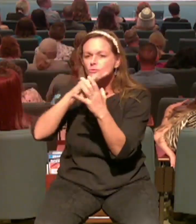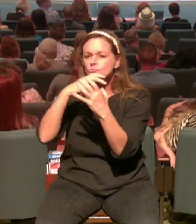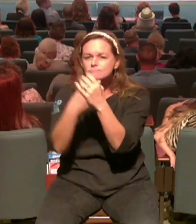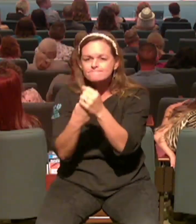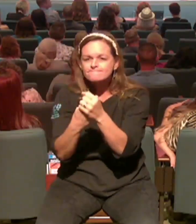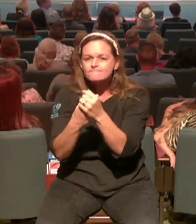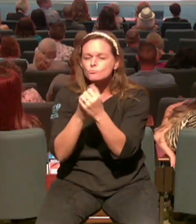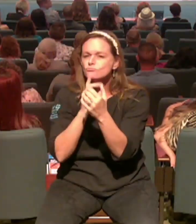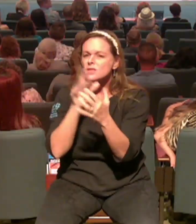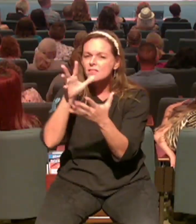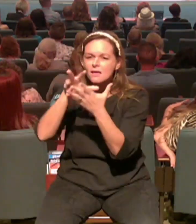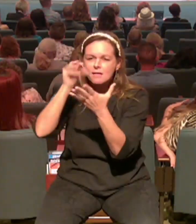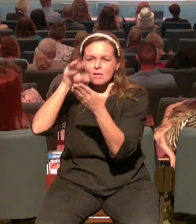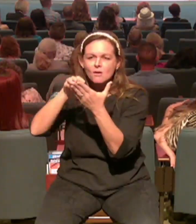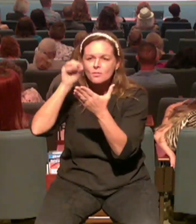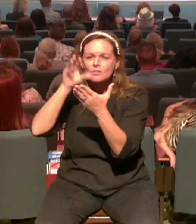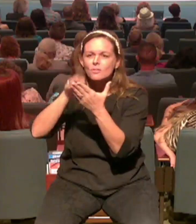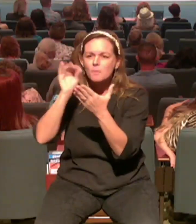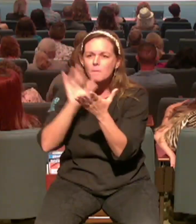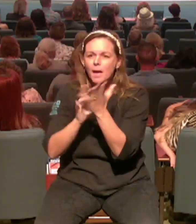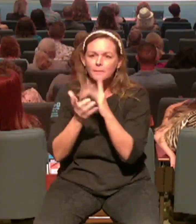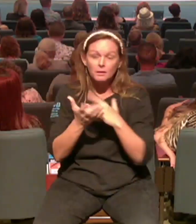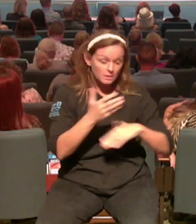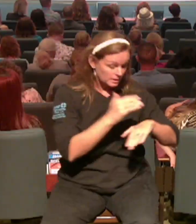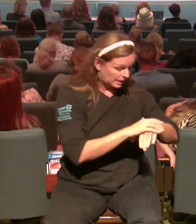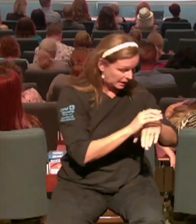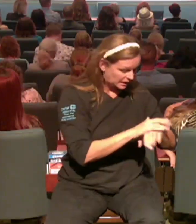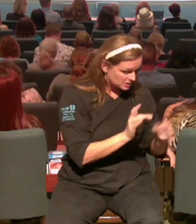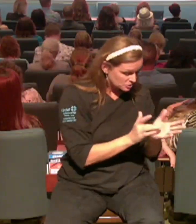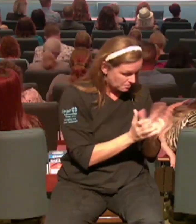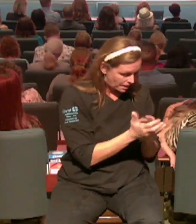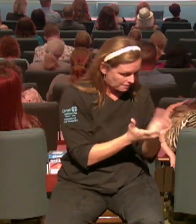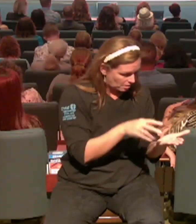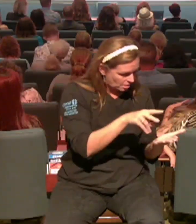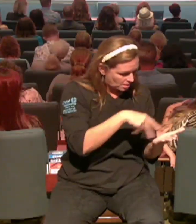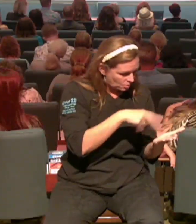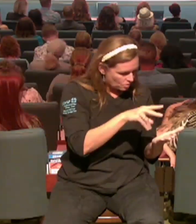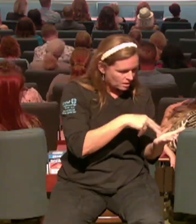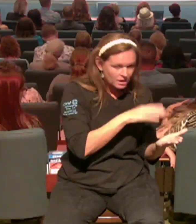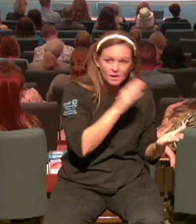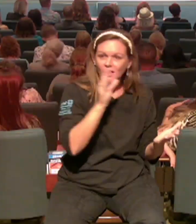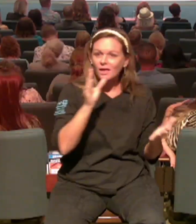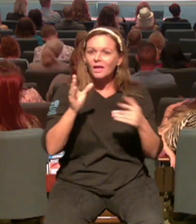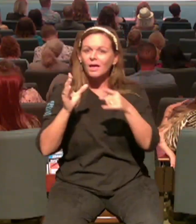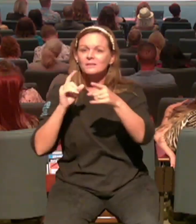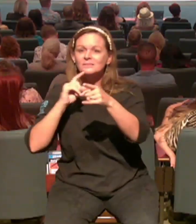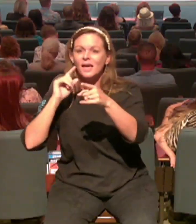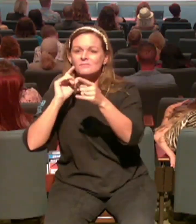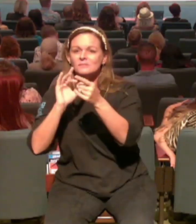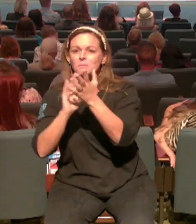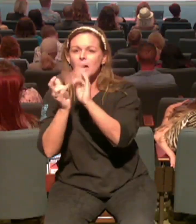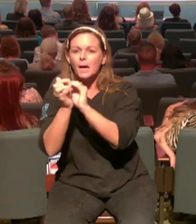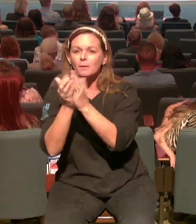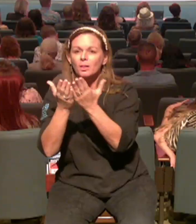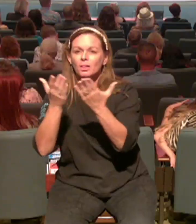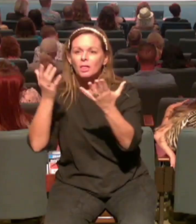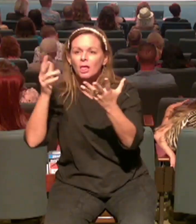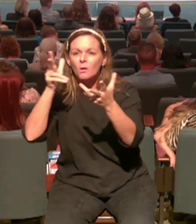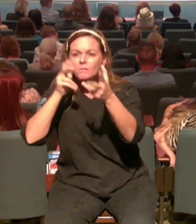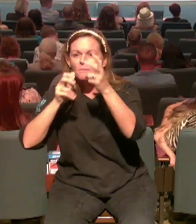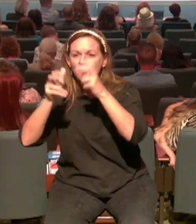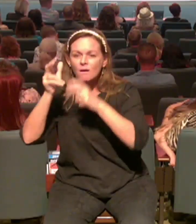looks for. And so I got to this one story and my heart was arrested by the way Jesus pronounced